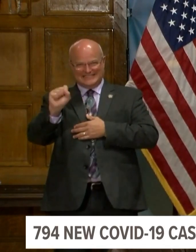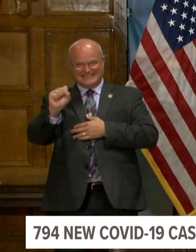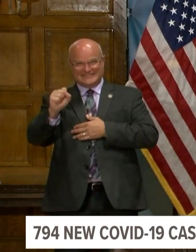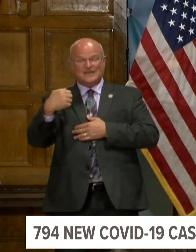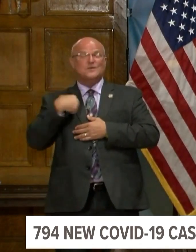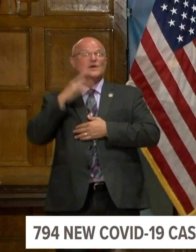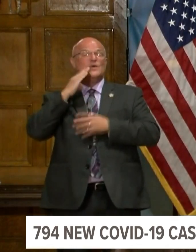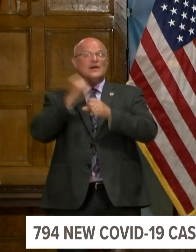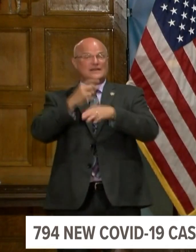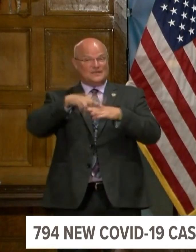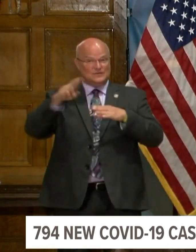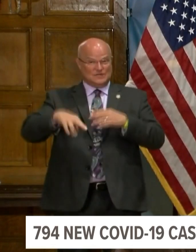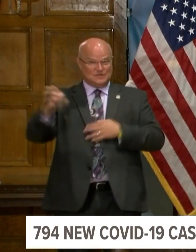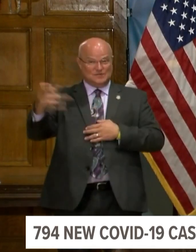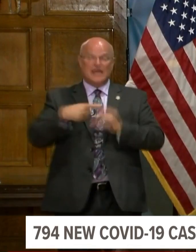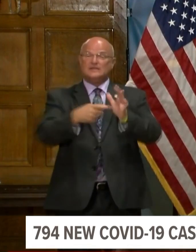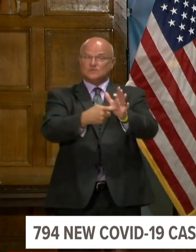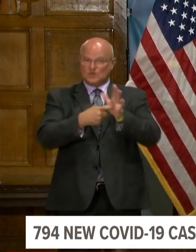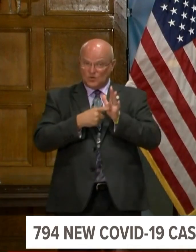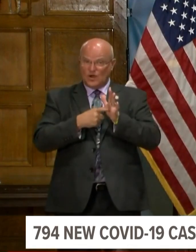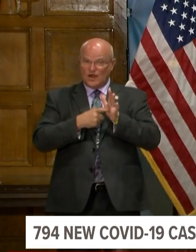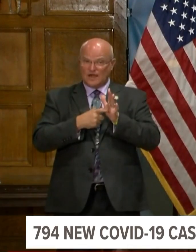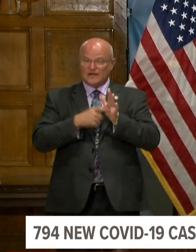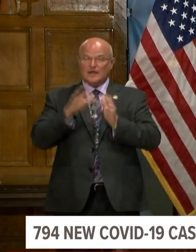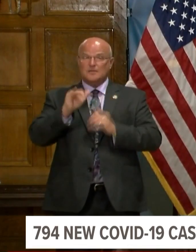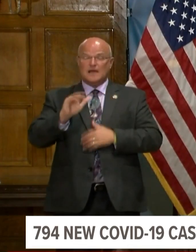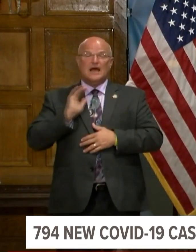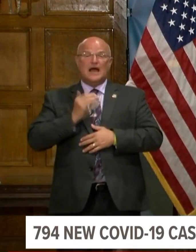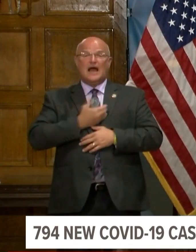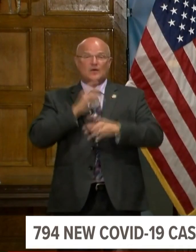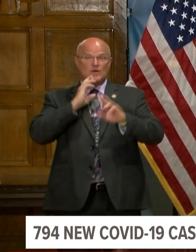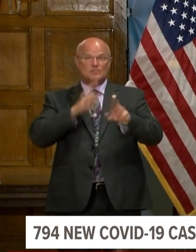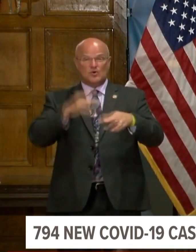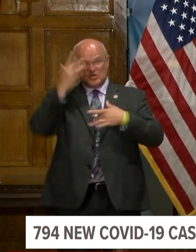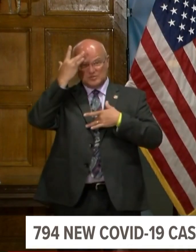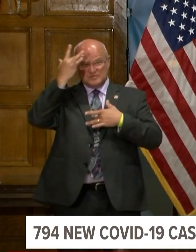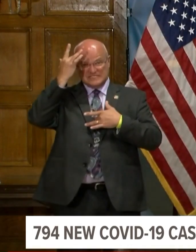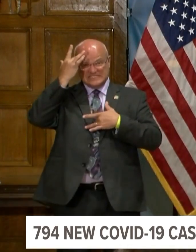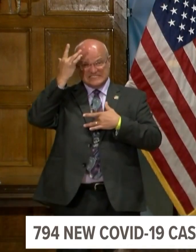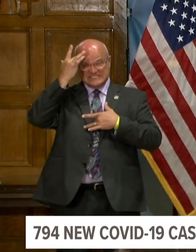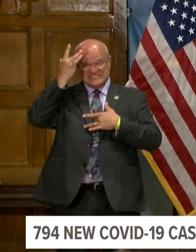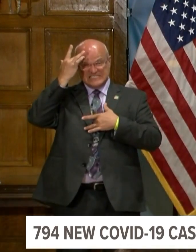and we will get those results. It's required by our reportable disease